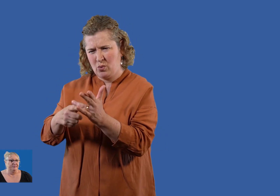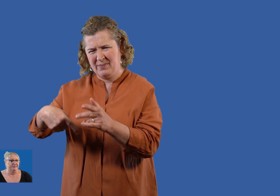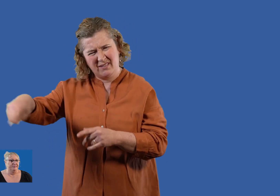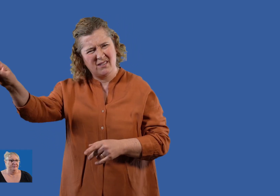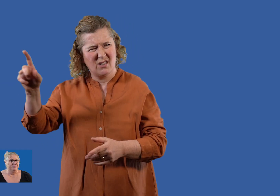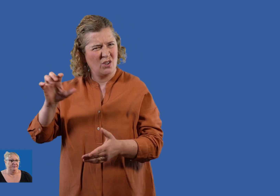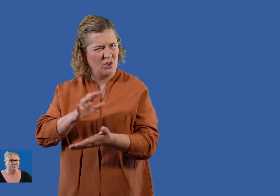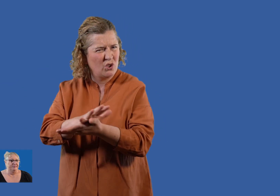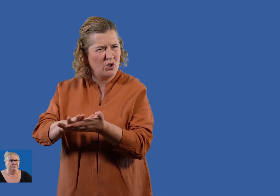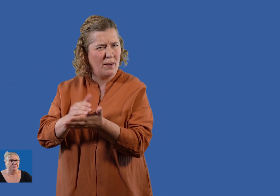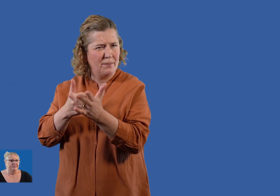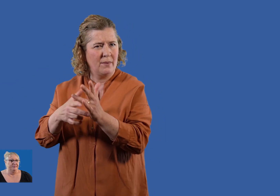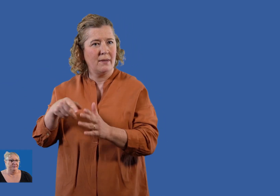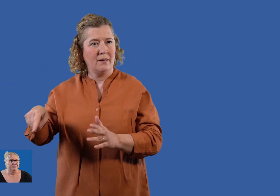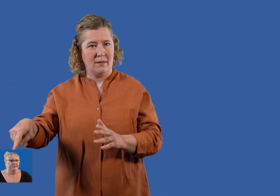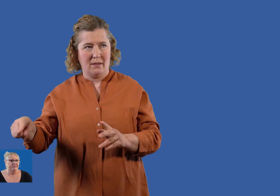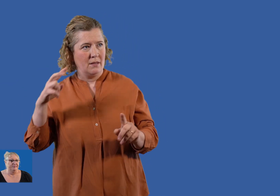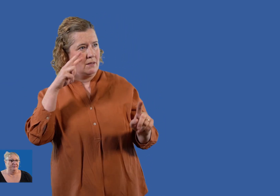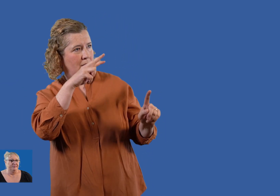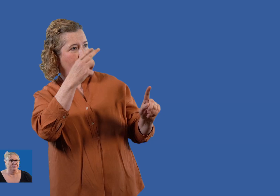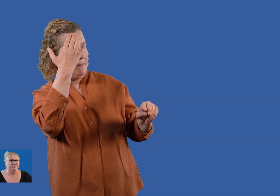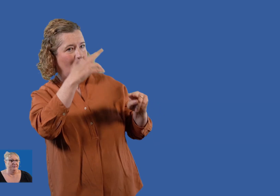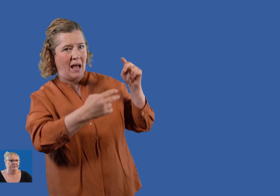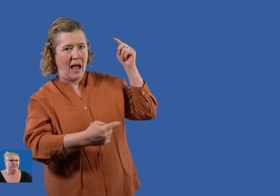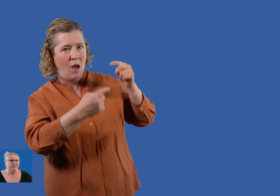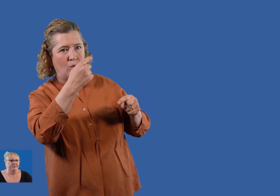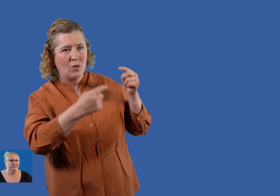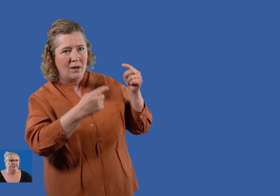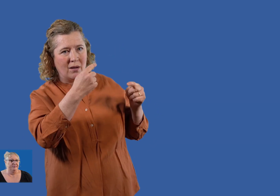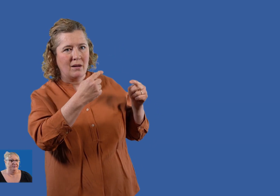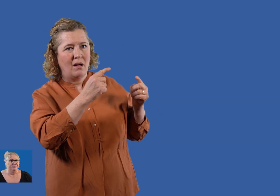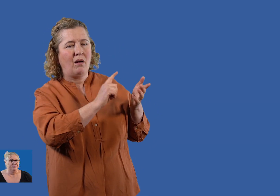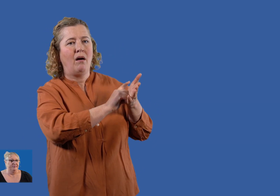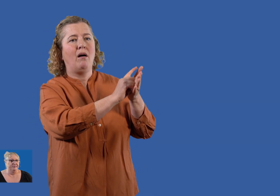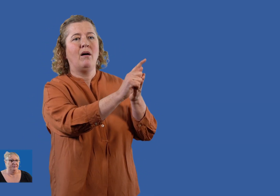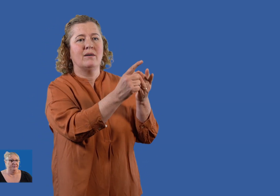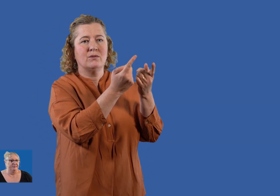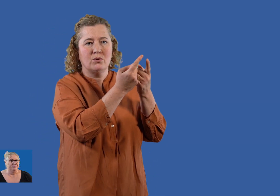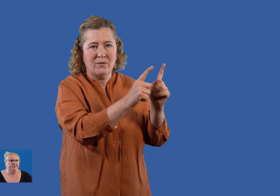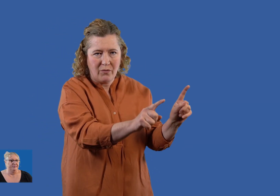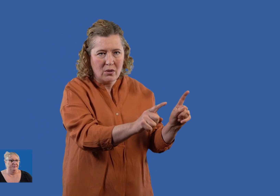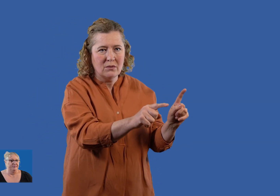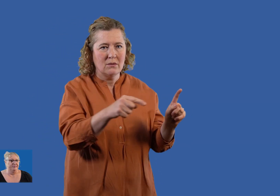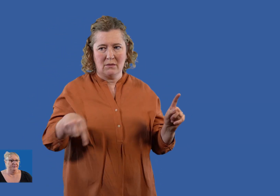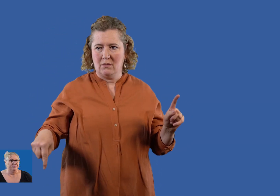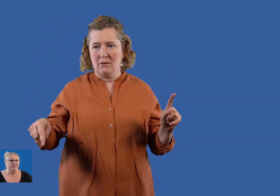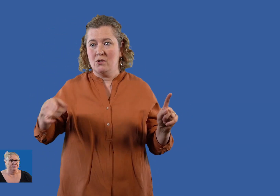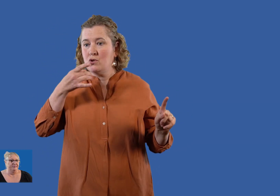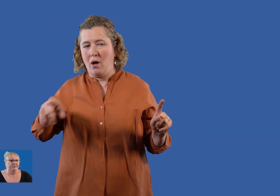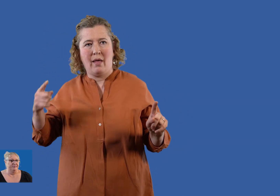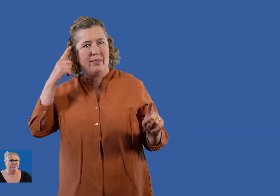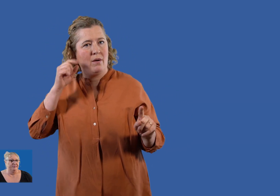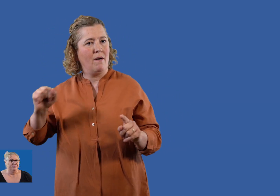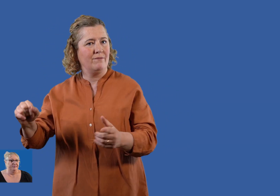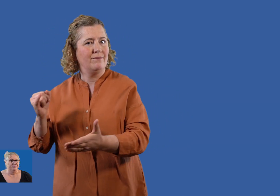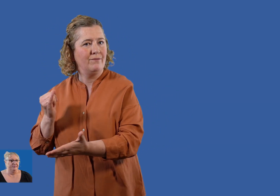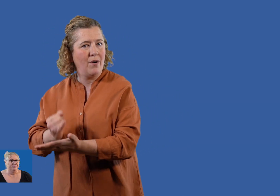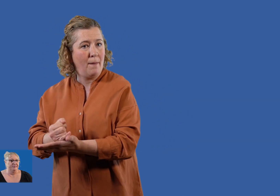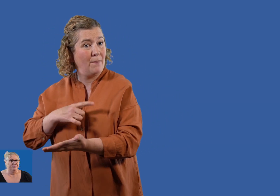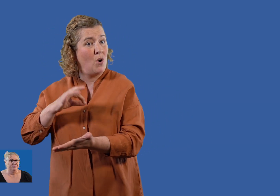their room clean. They see their parents arguing, the parents get a divorce, the child believes it's their fault because they couldn't